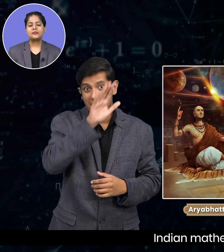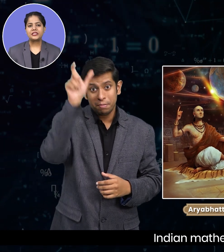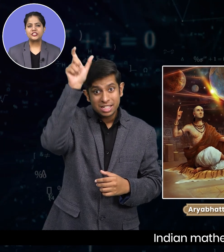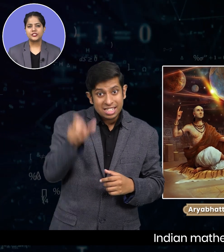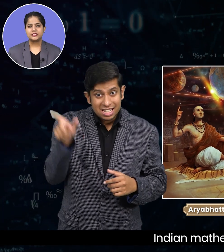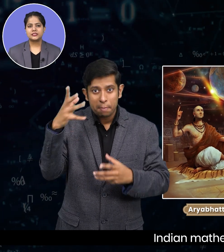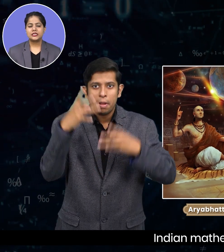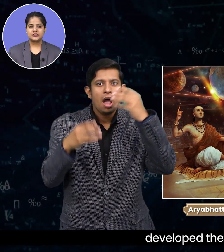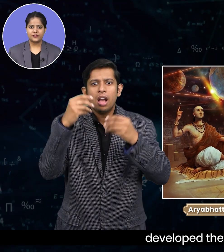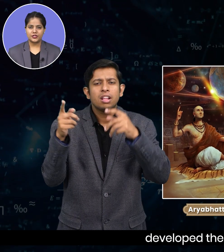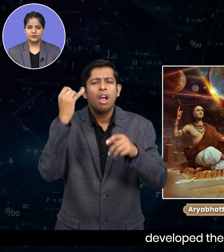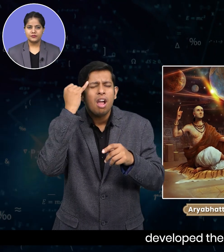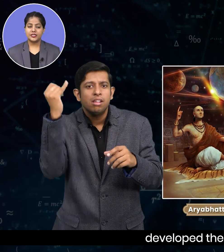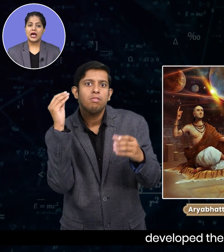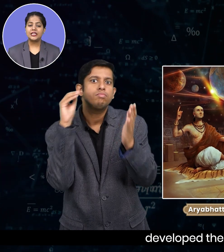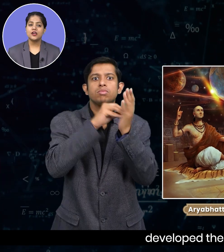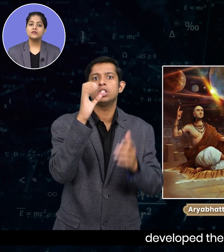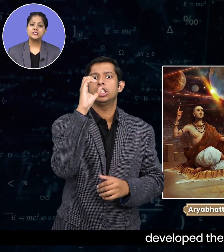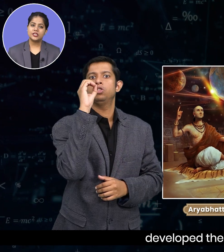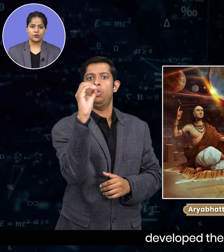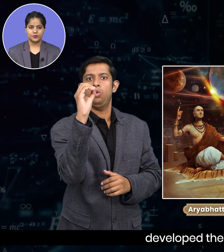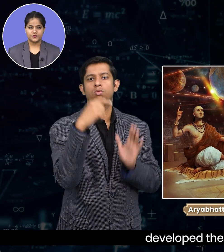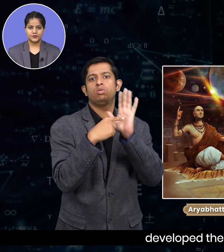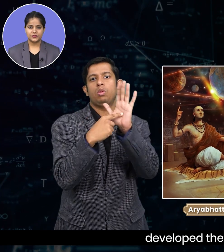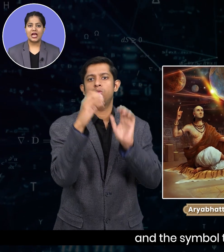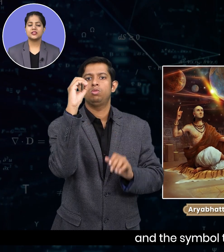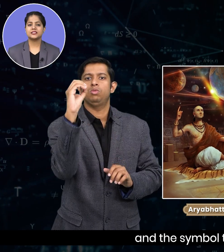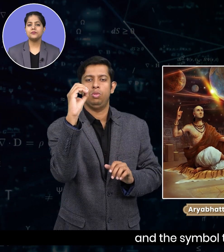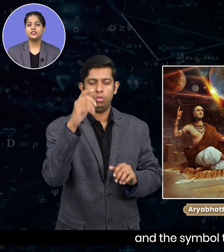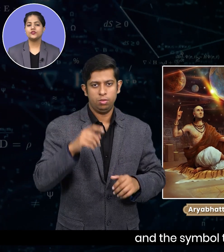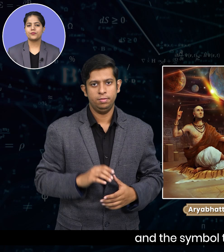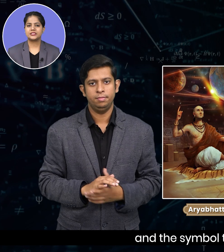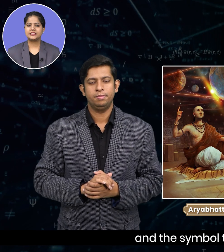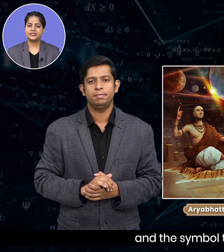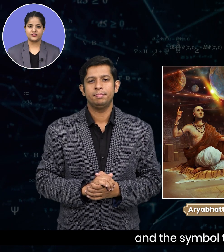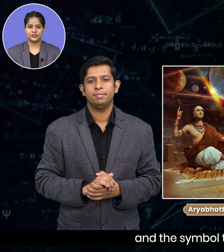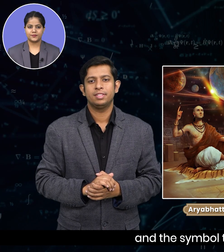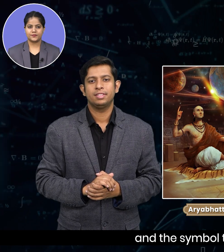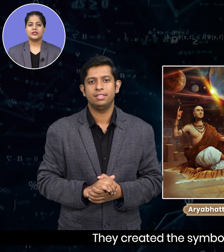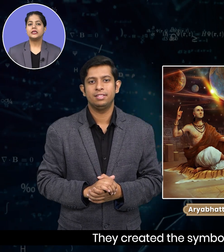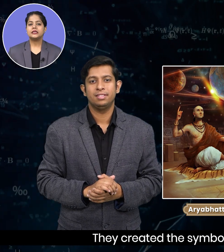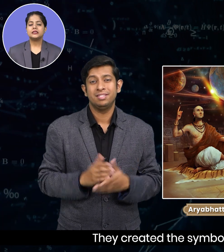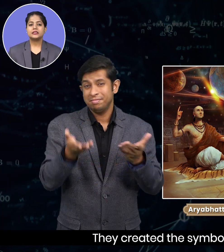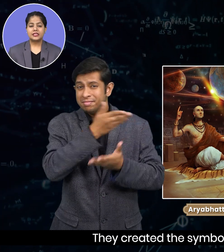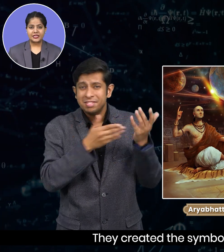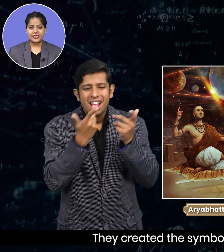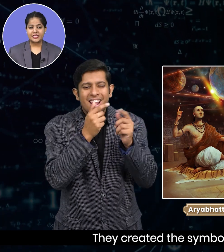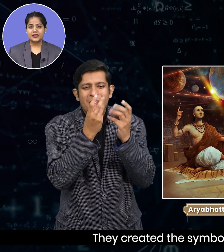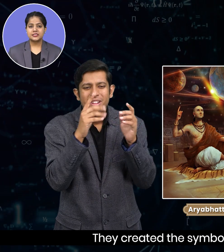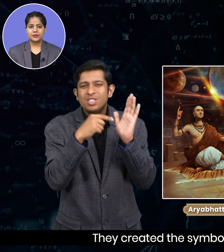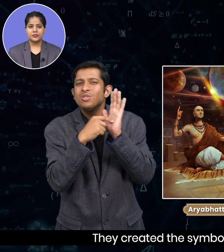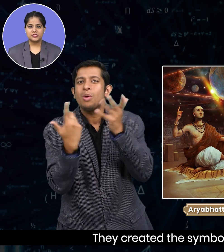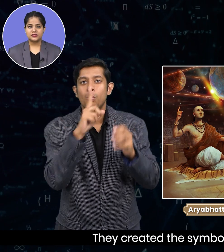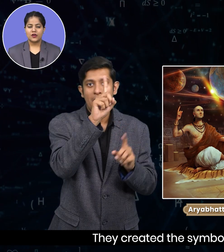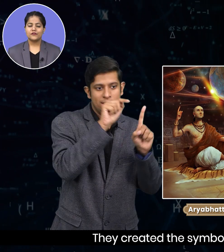Indian mathematicians developed the idea of zero and the symbol to represent it. They